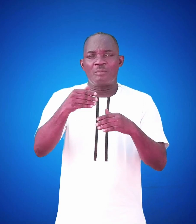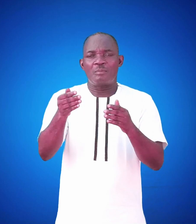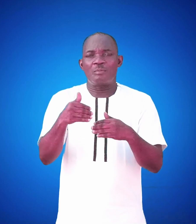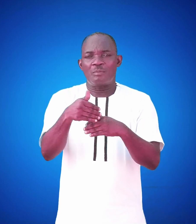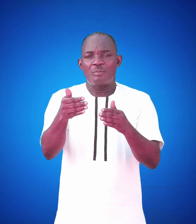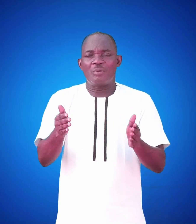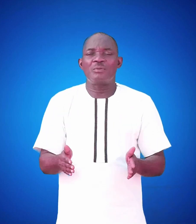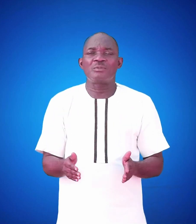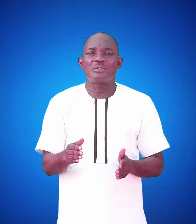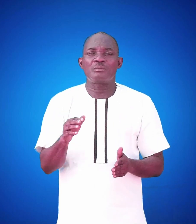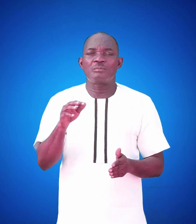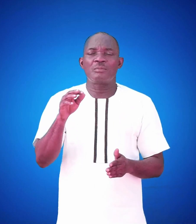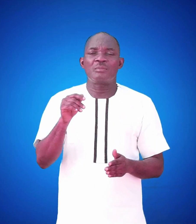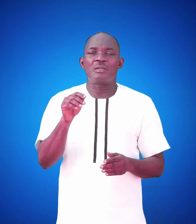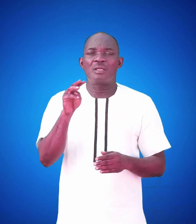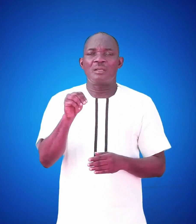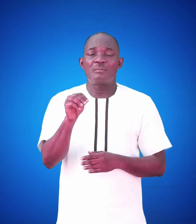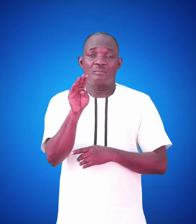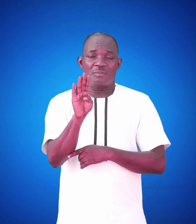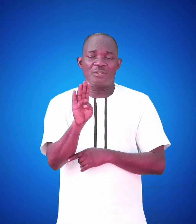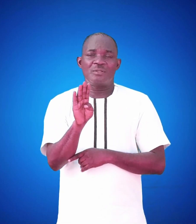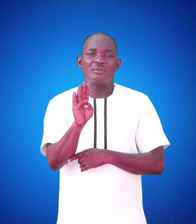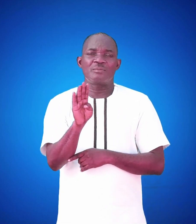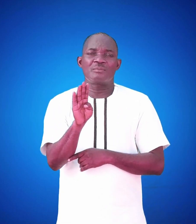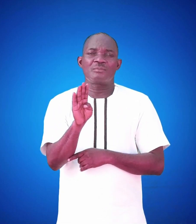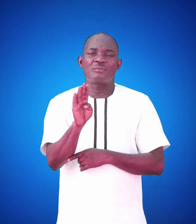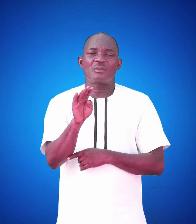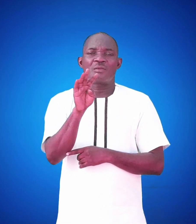P.O. Box MB